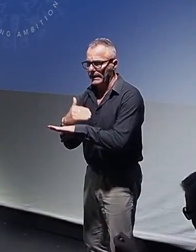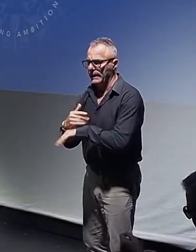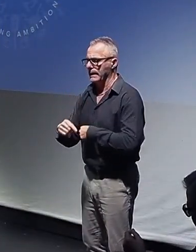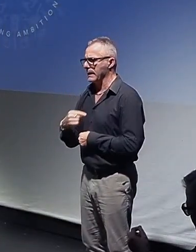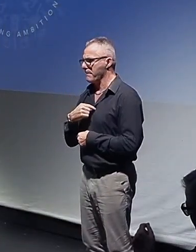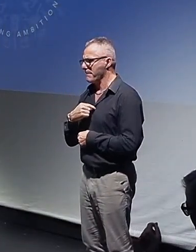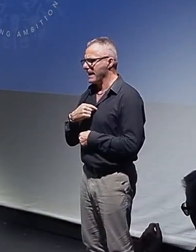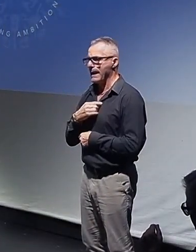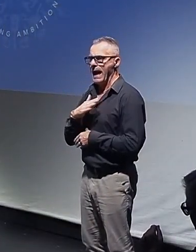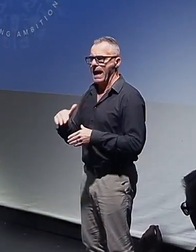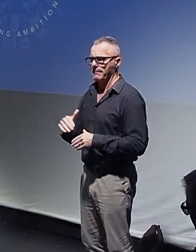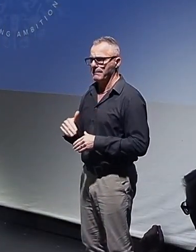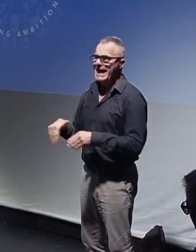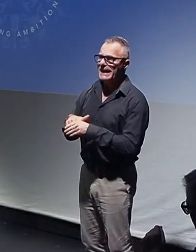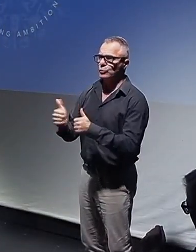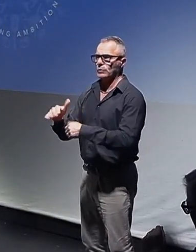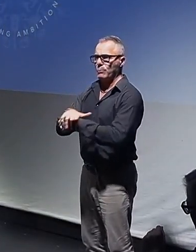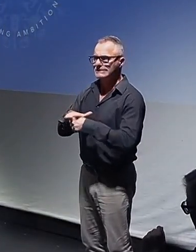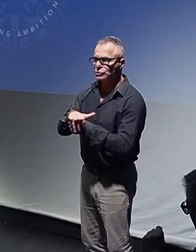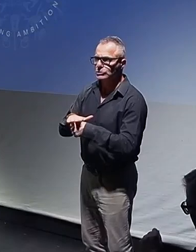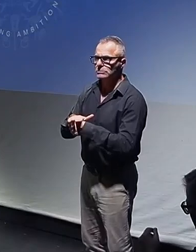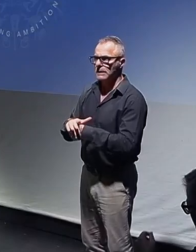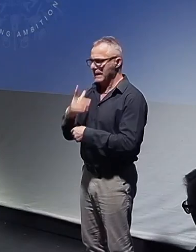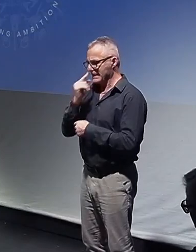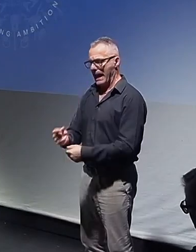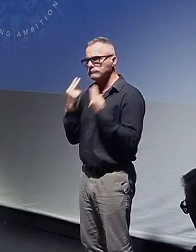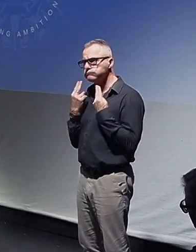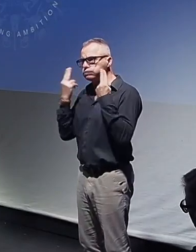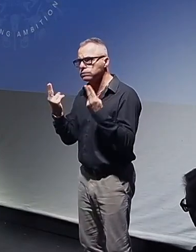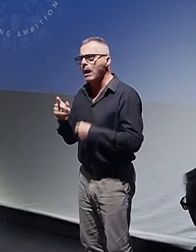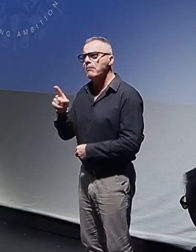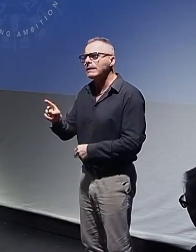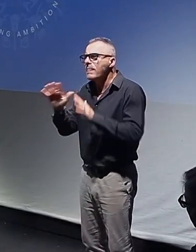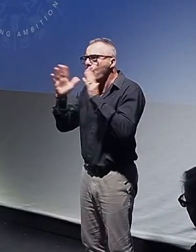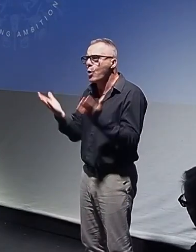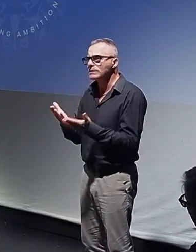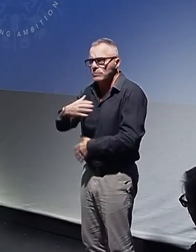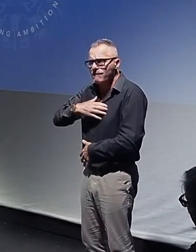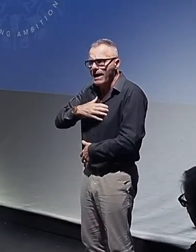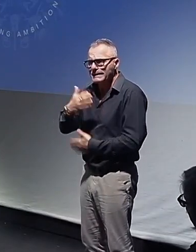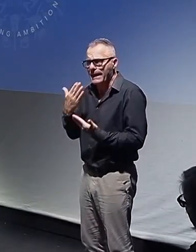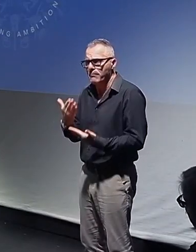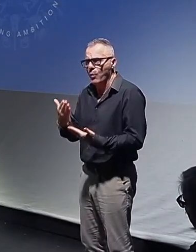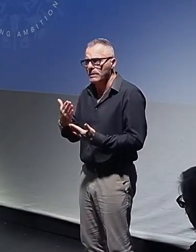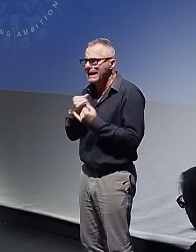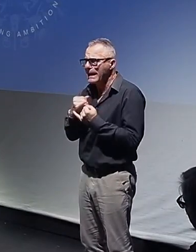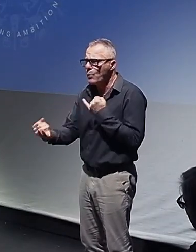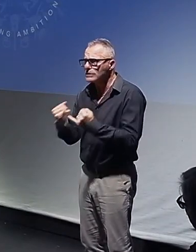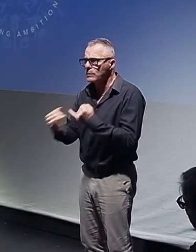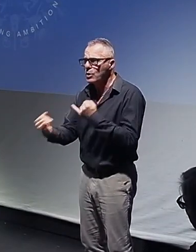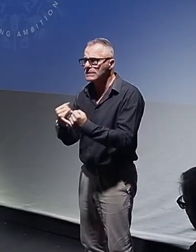be in that position to do that. But I feel the world is so scary right now and getting even scarier, and that it's so